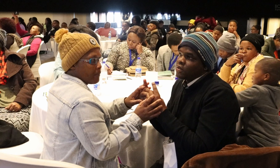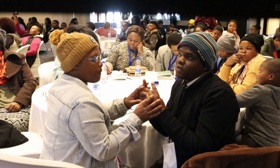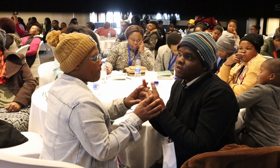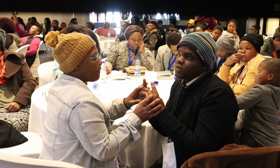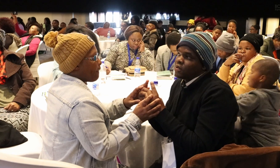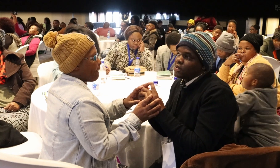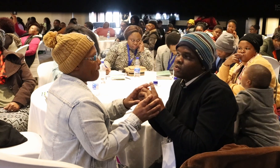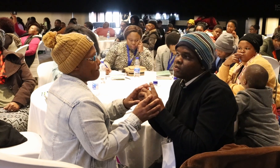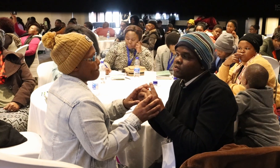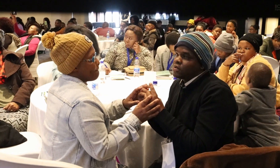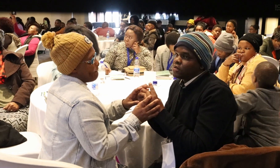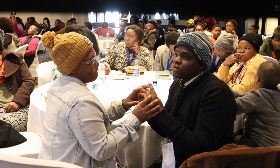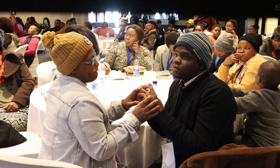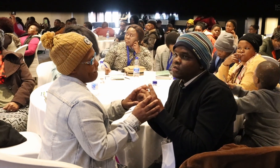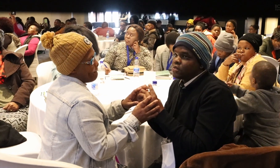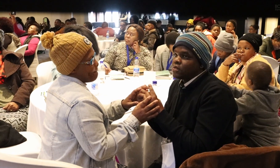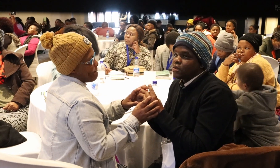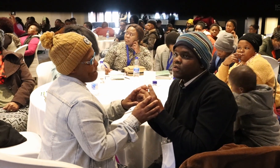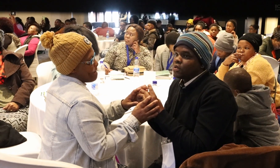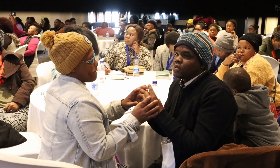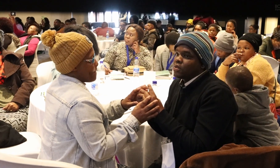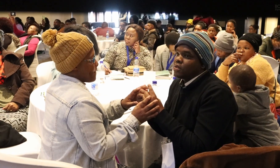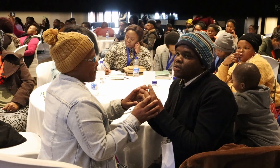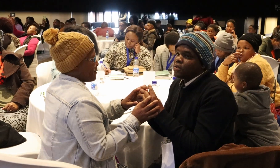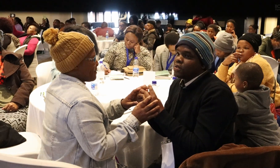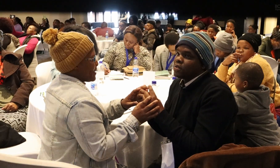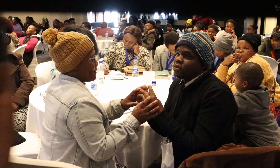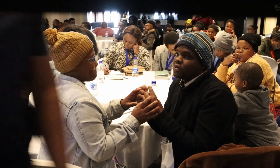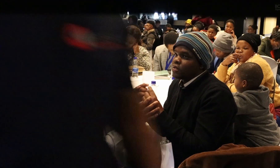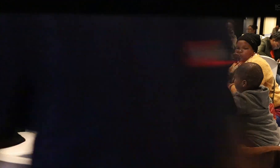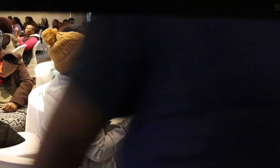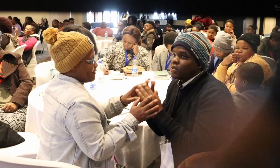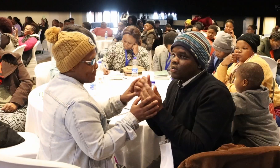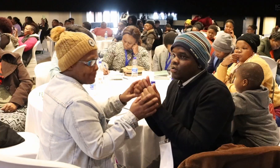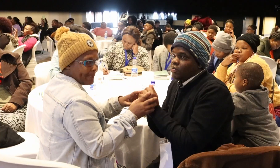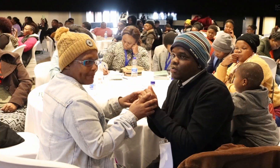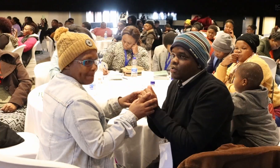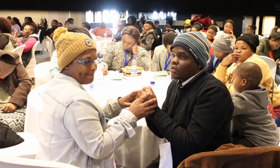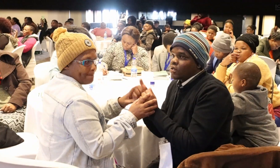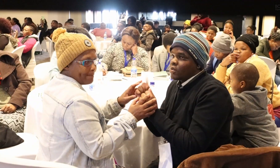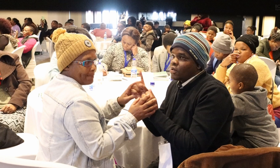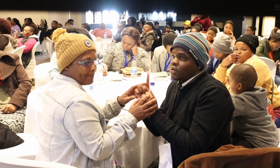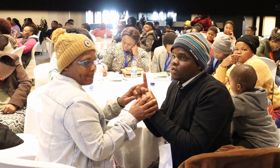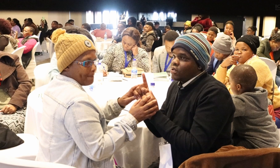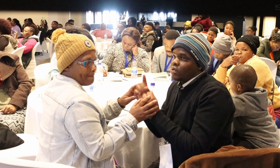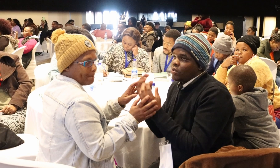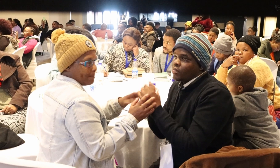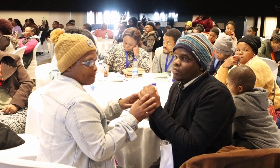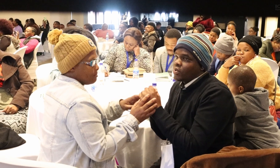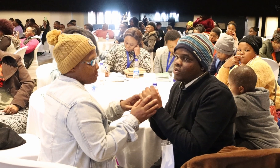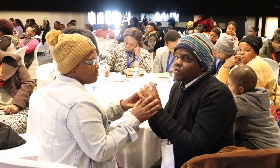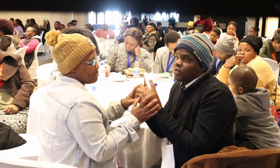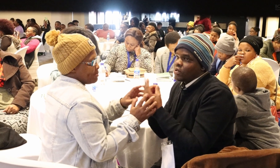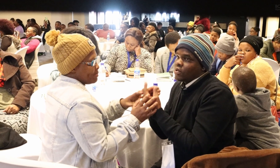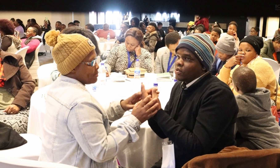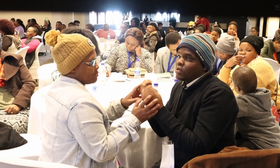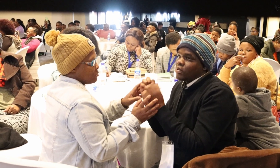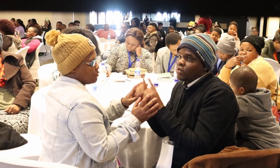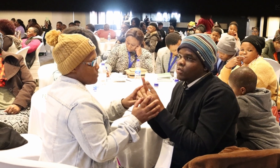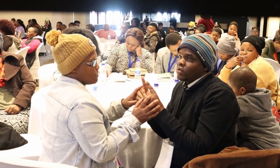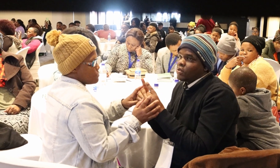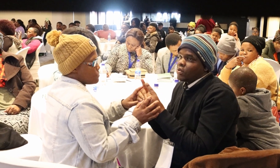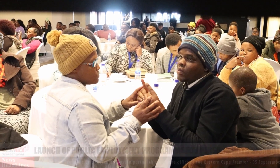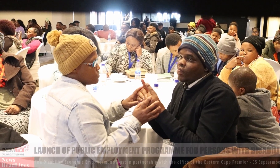The Department of Education, we have mainstream disability using the white paper on